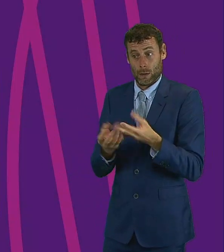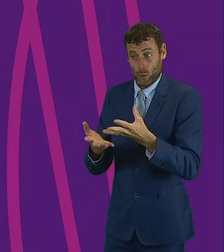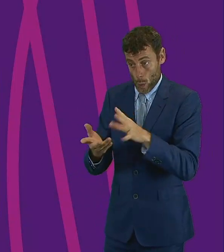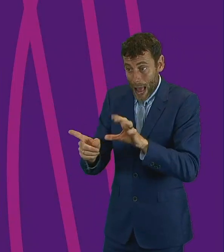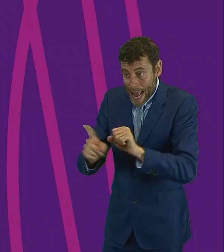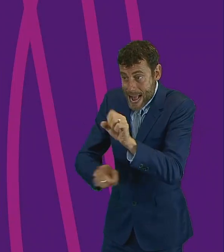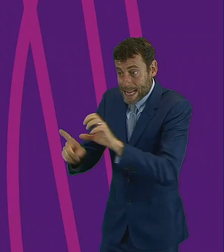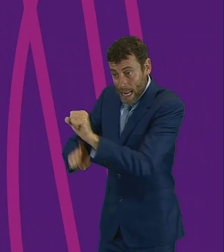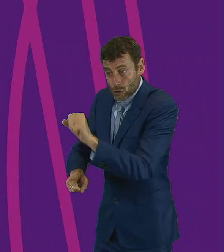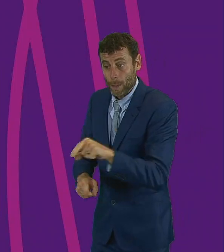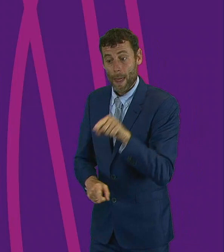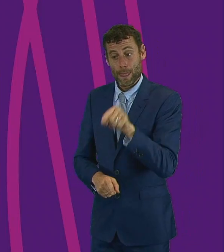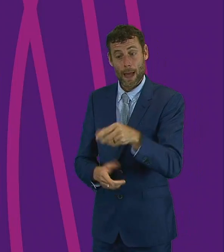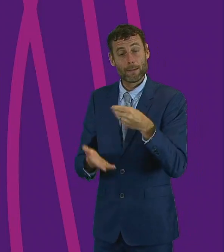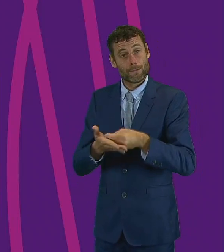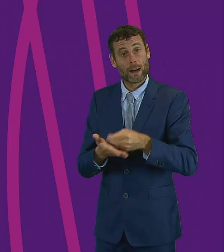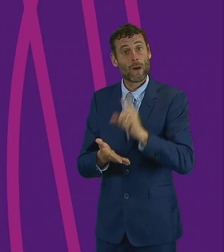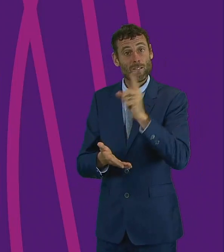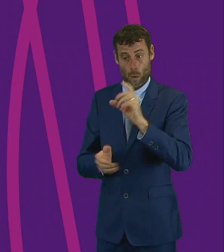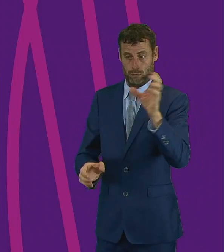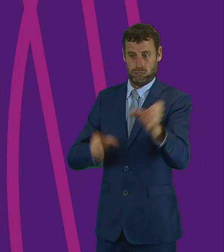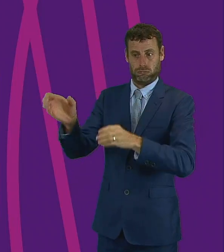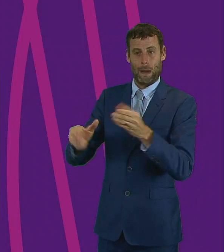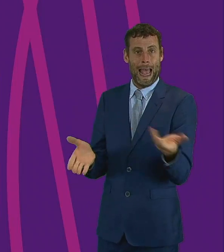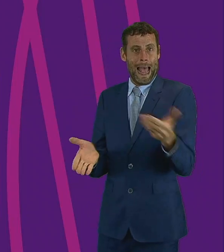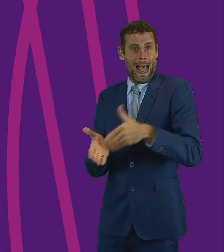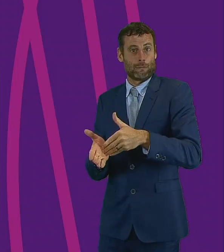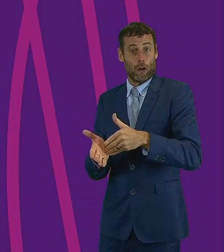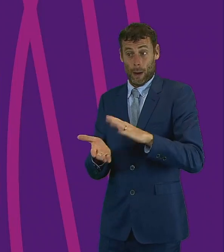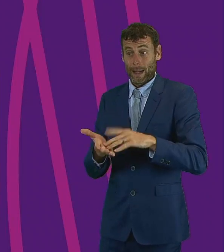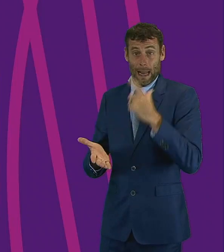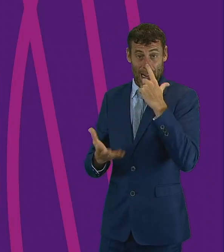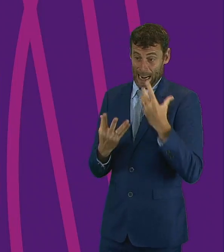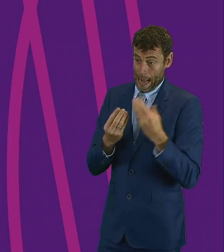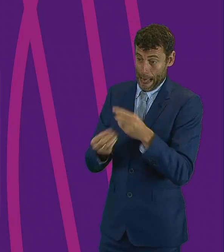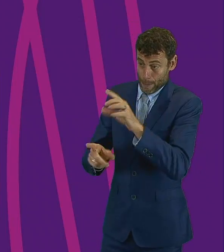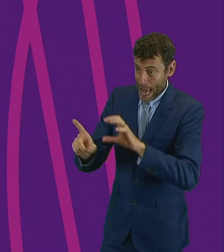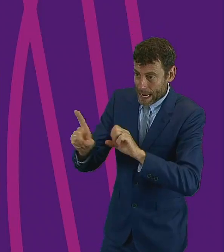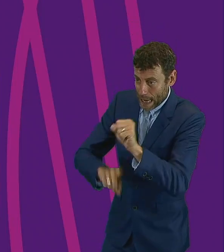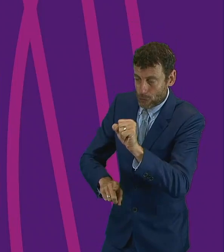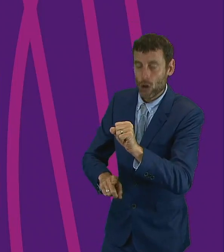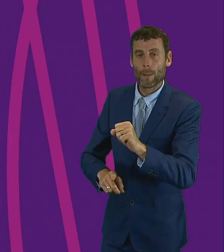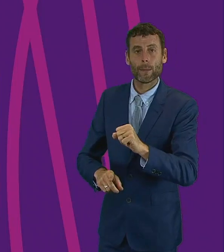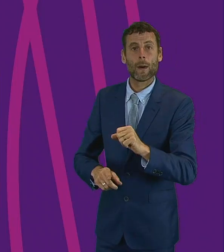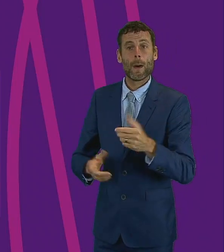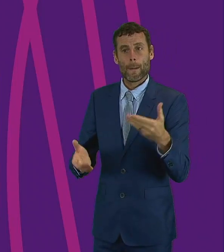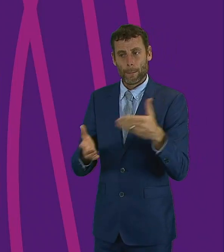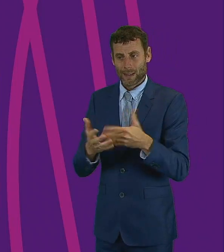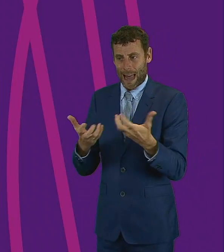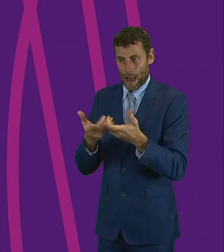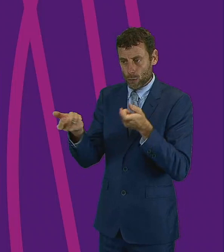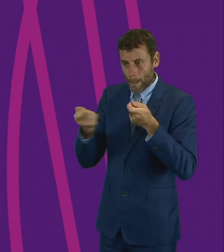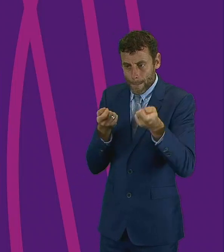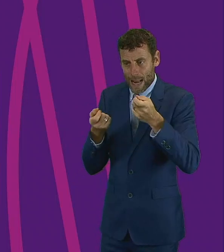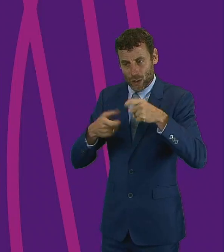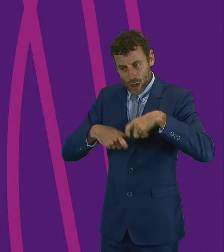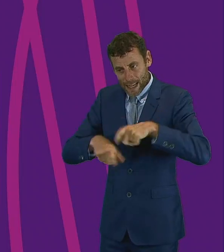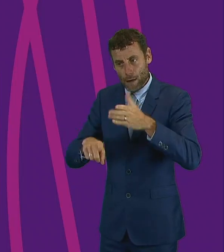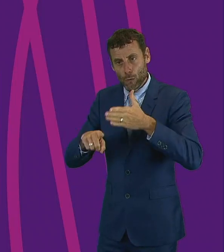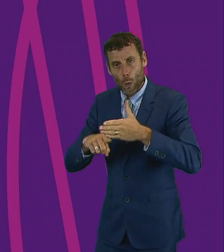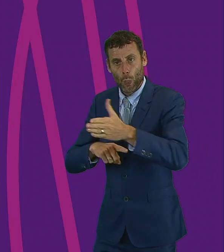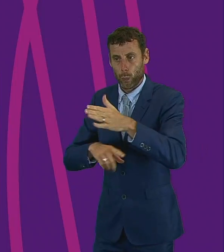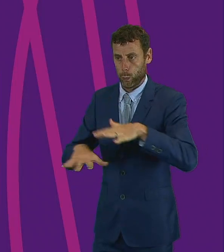to recruit extra teachers to help with that catch-up and to improve the resilience as we continue to go through this